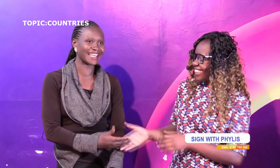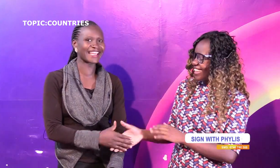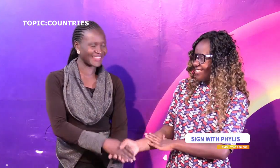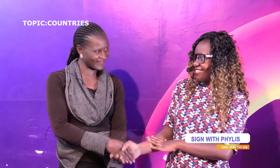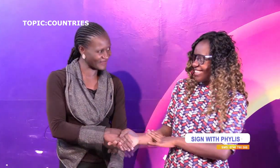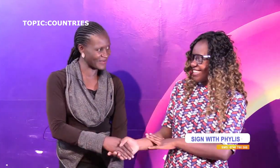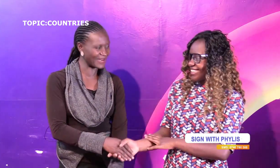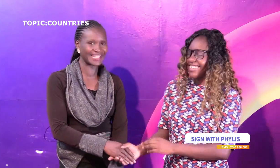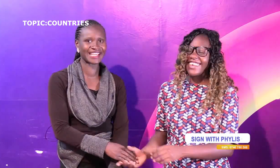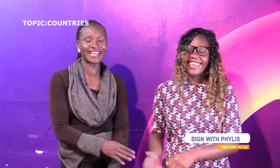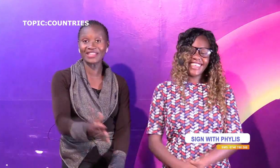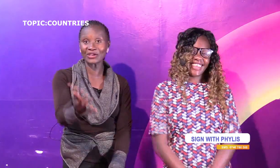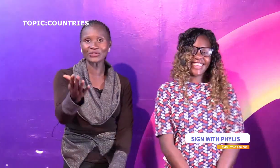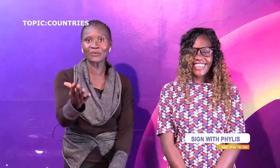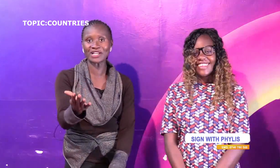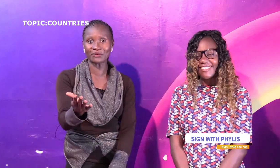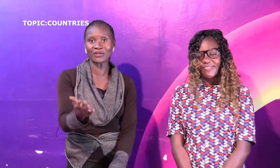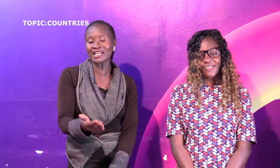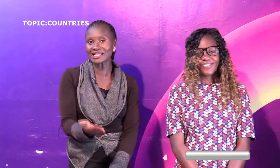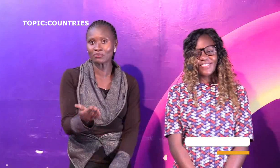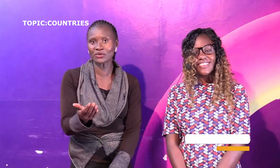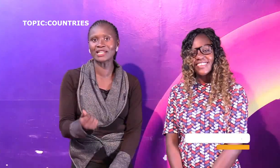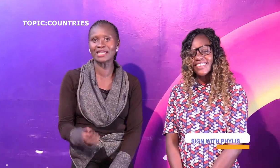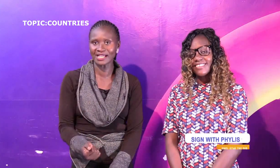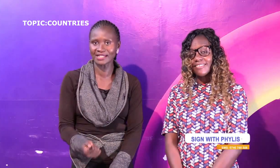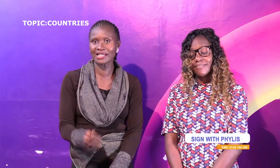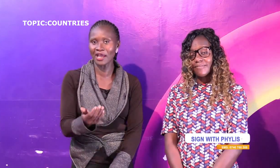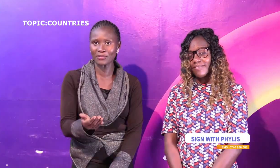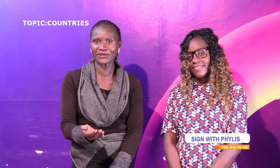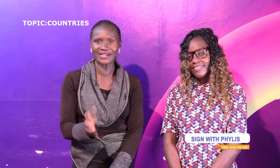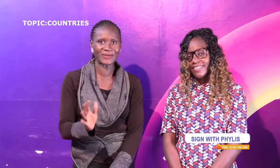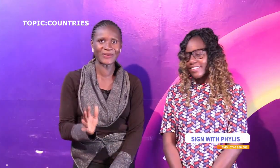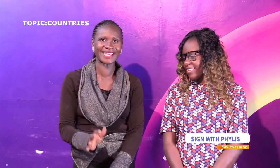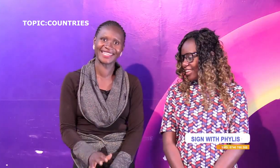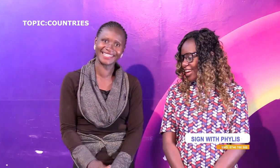much. Be blessed. And thank you so much, my viewer. Let us meet on the next episode. Bye. How do you